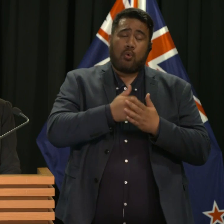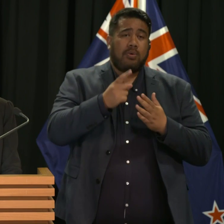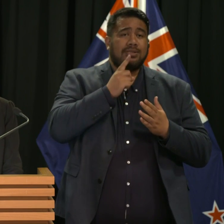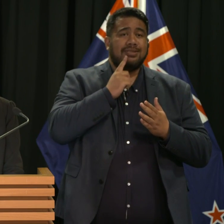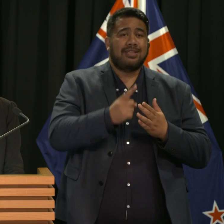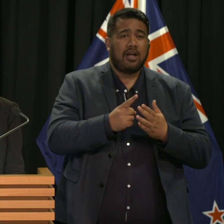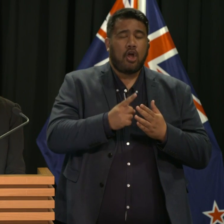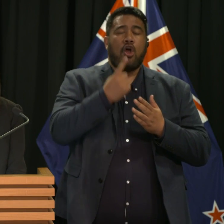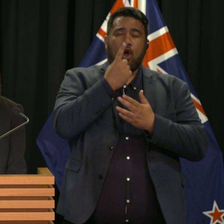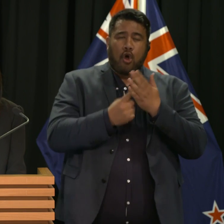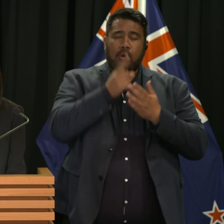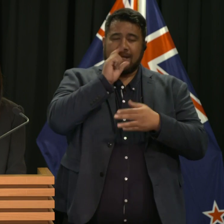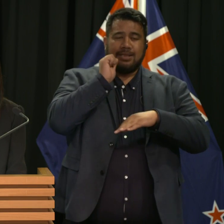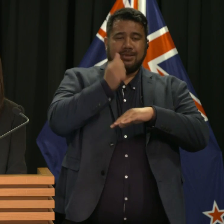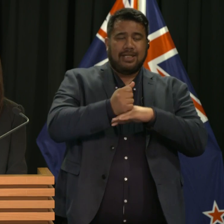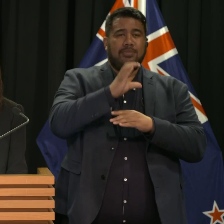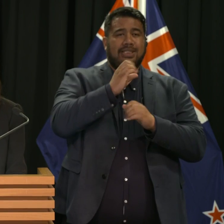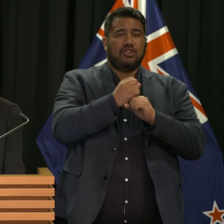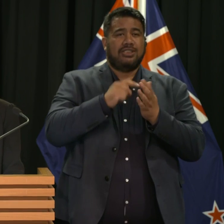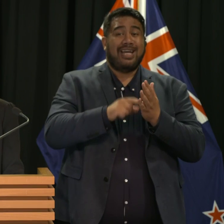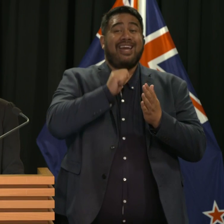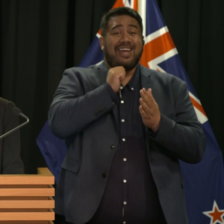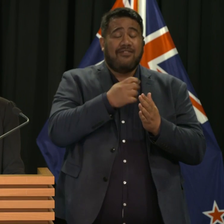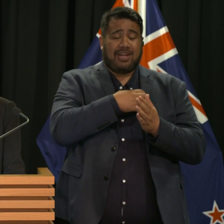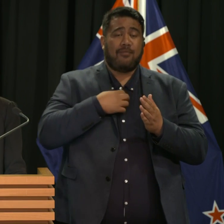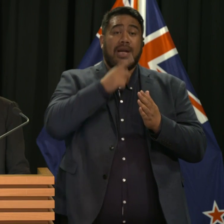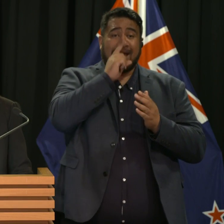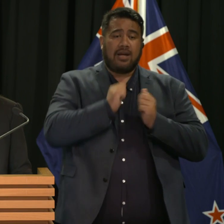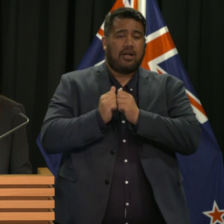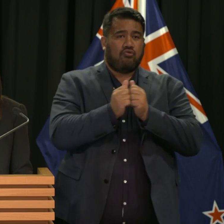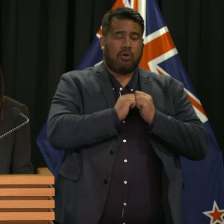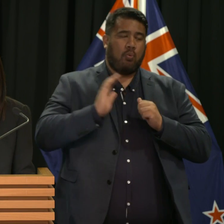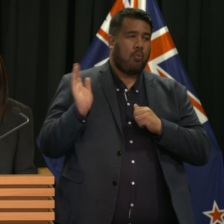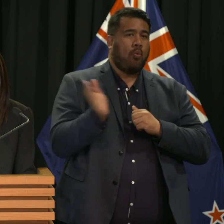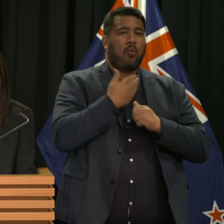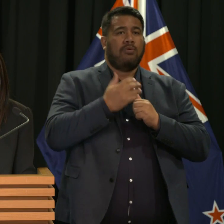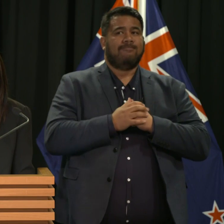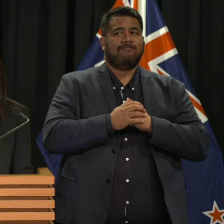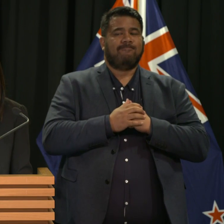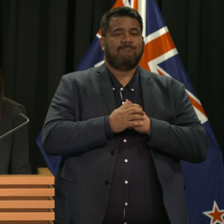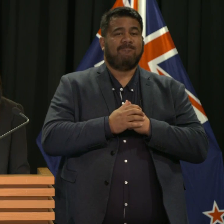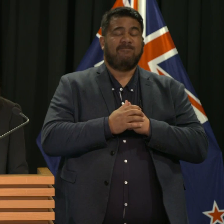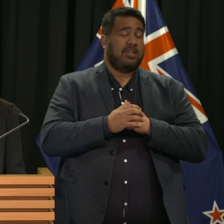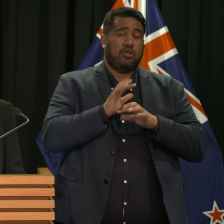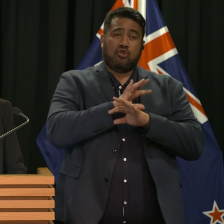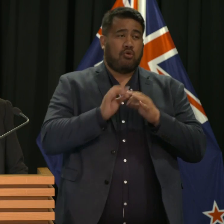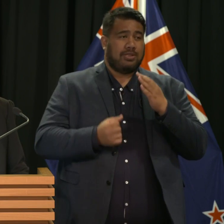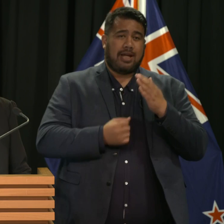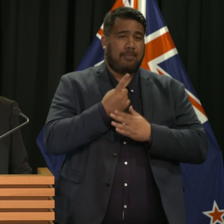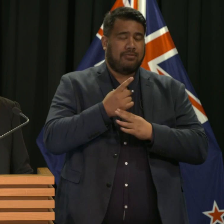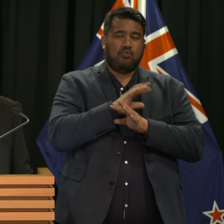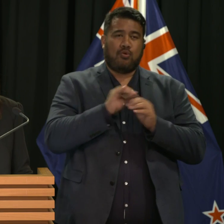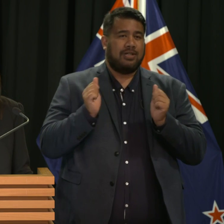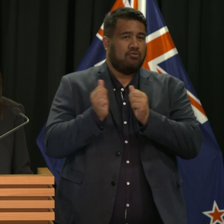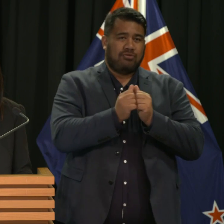able to form a consensus. That has not happened under this government. While I